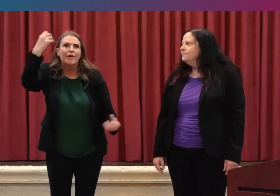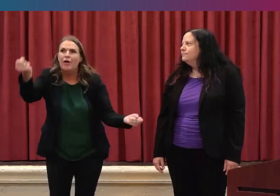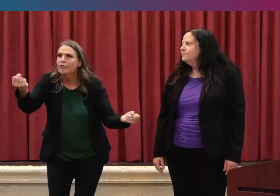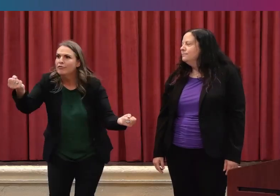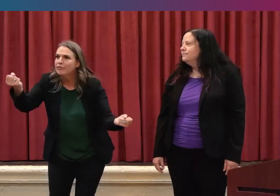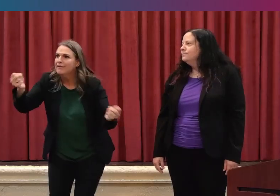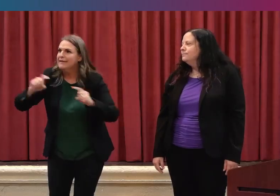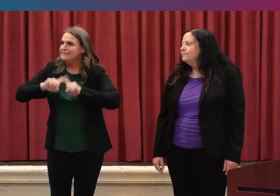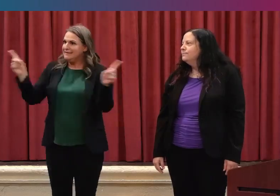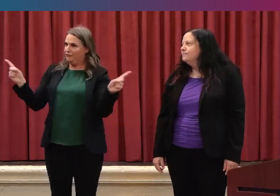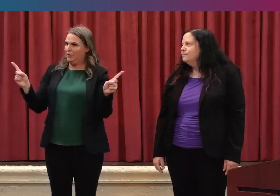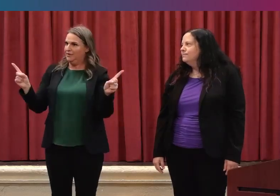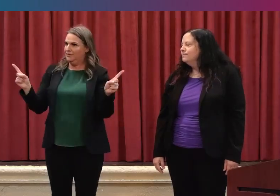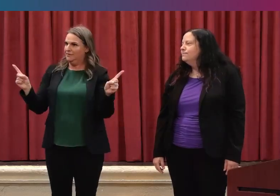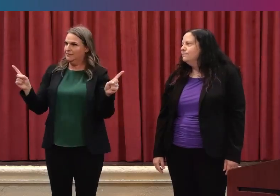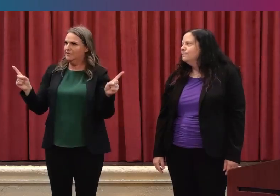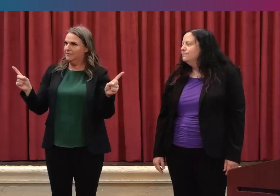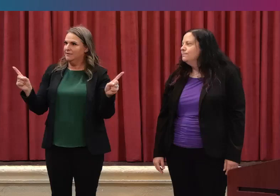to accept that type of work.